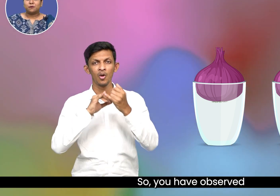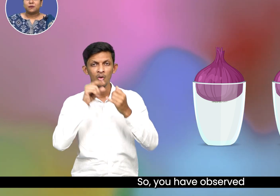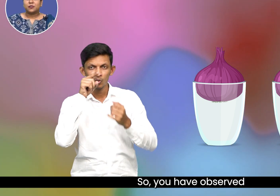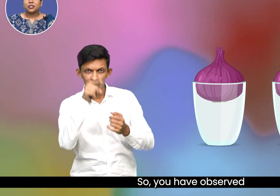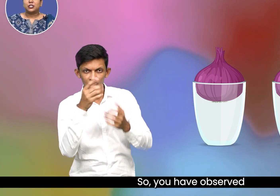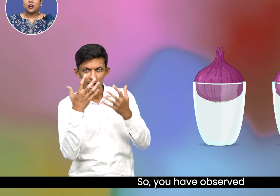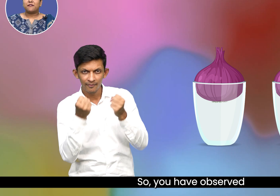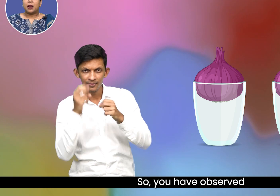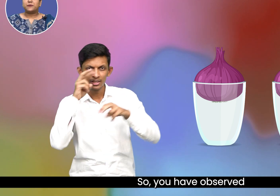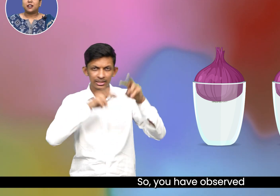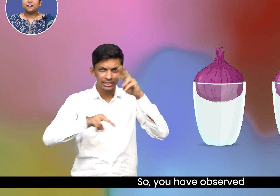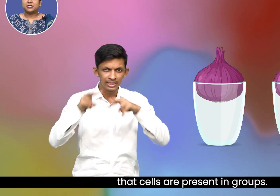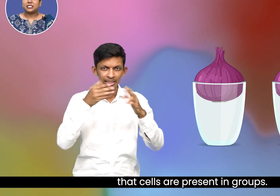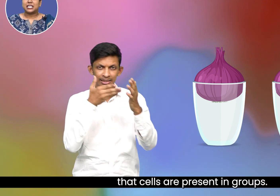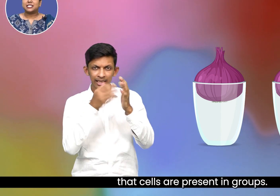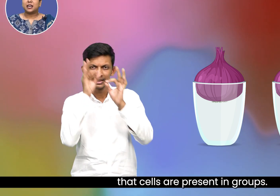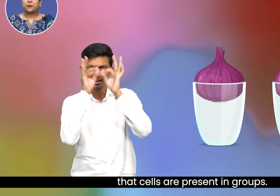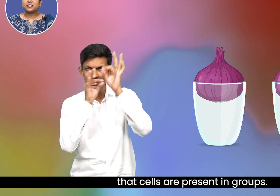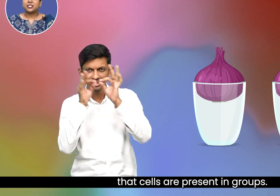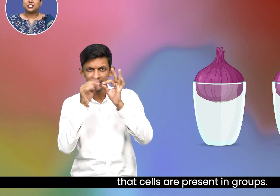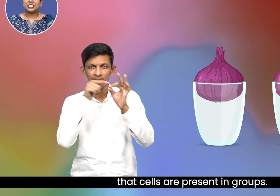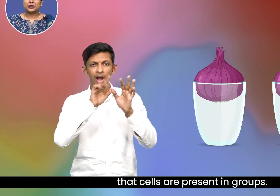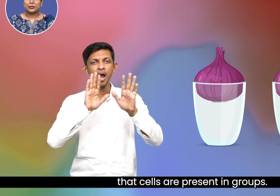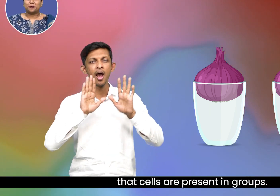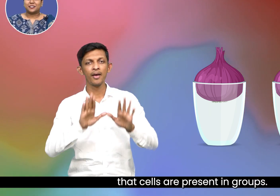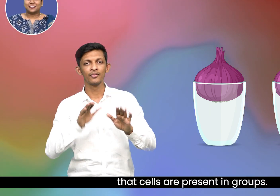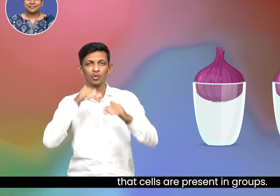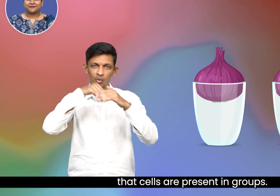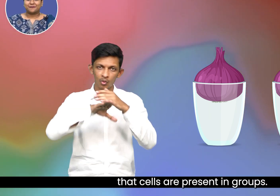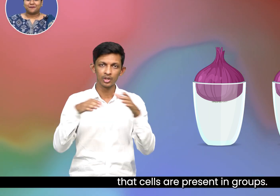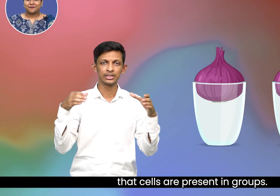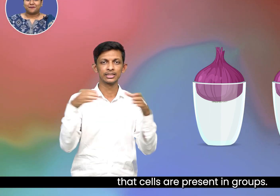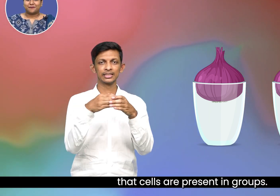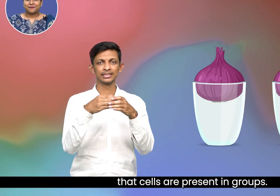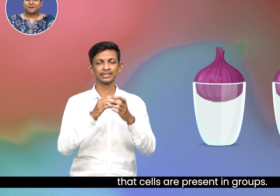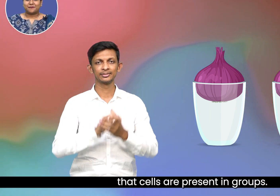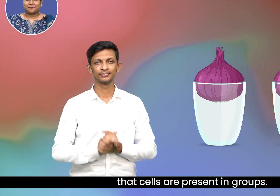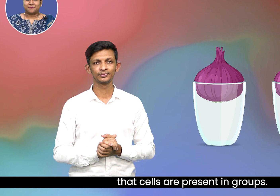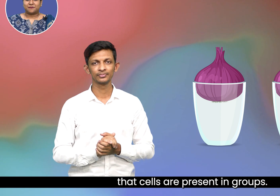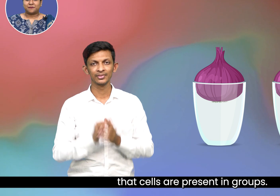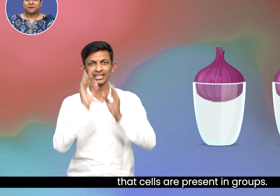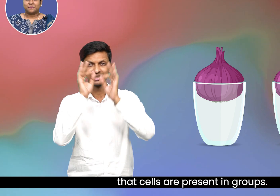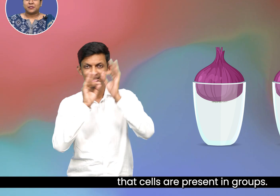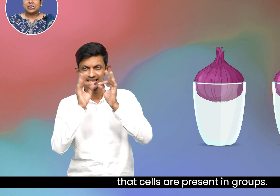So, you have observed that cells are present in groups.